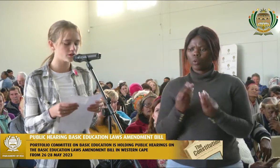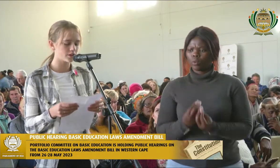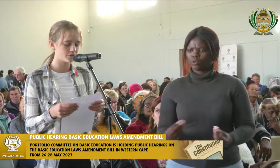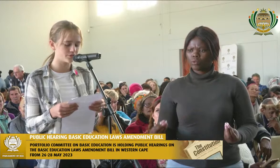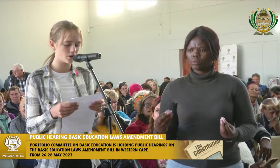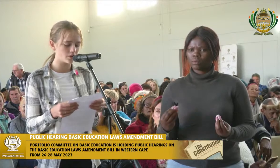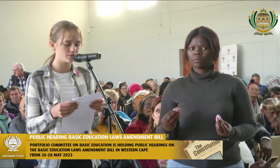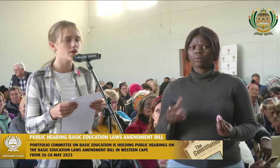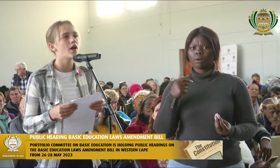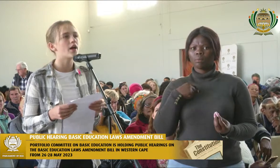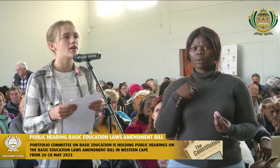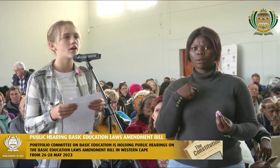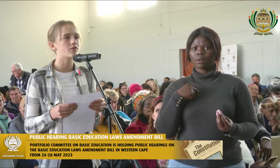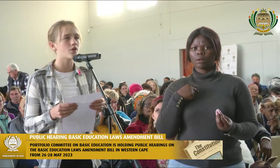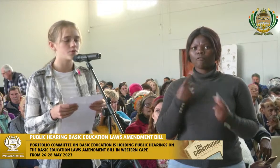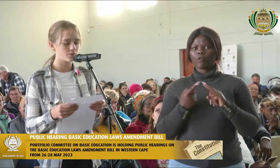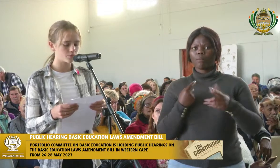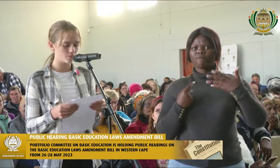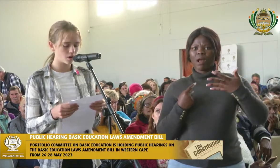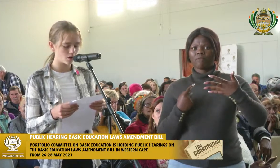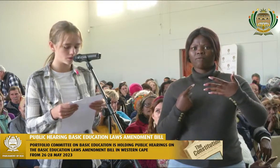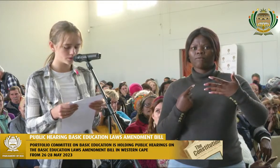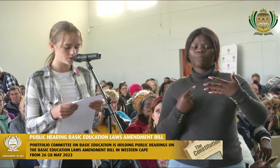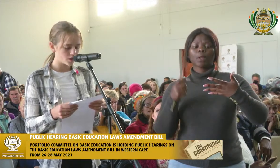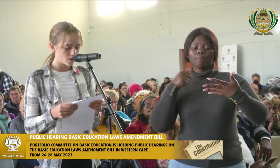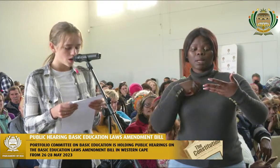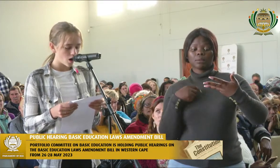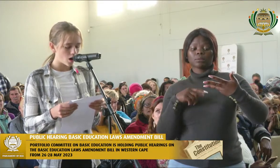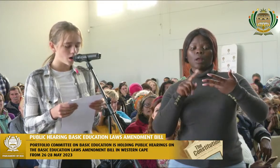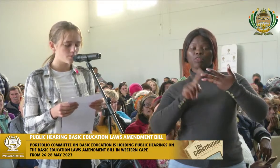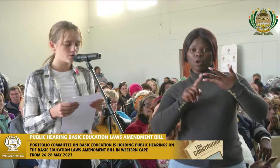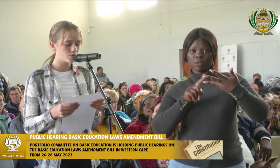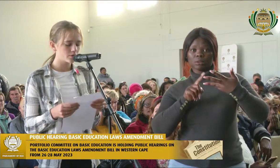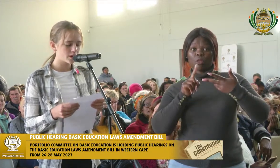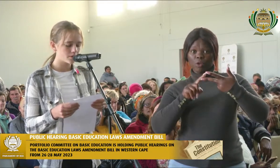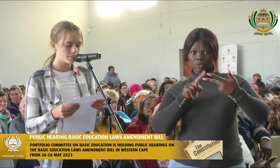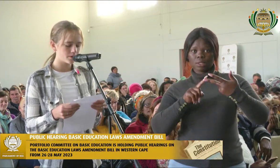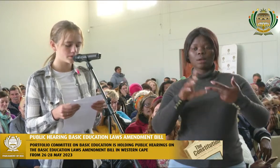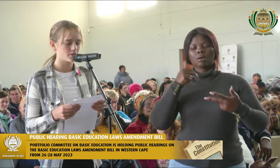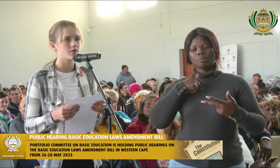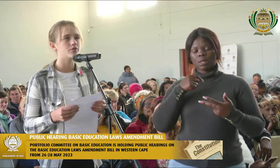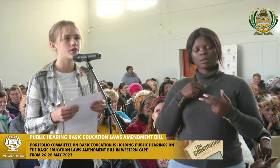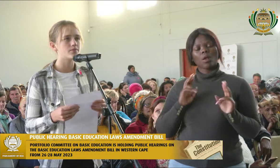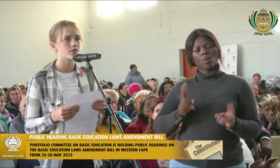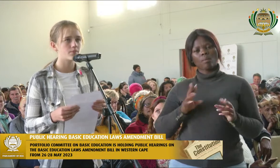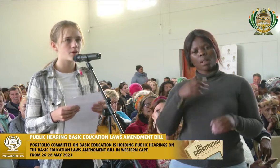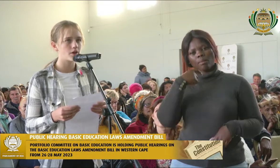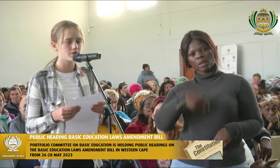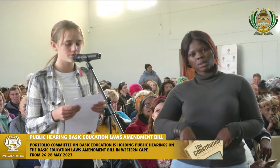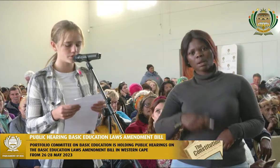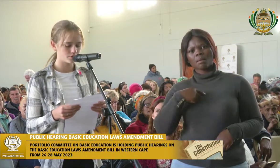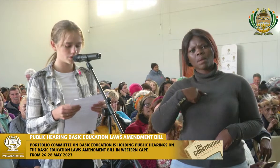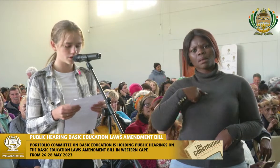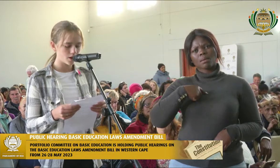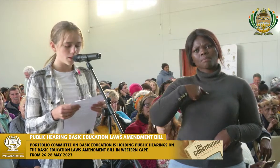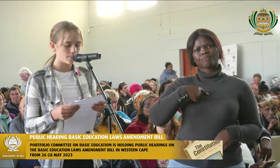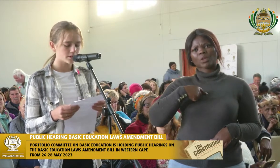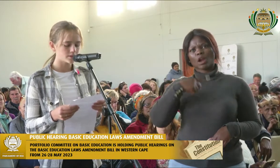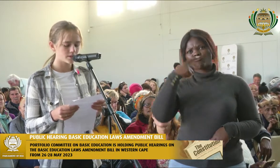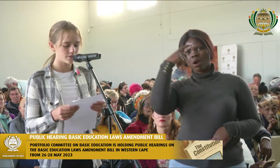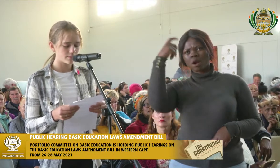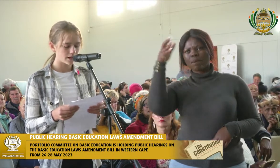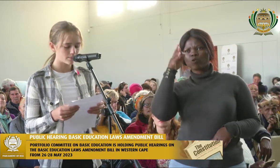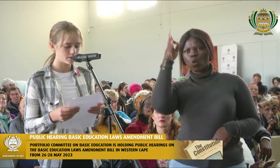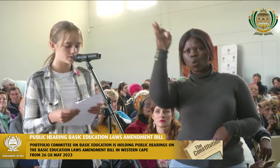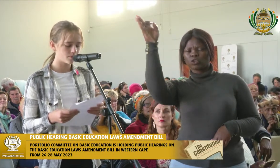third child out of five and love God with all my heart. I'm an ordinary person who dreams of a brighter future,